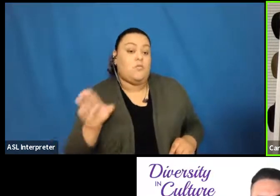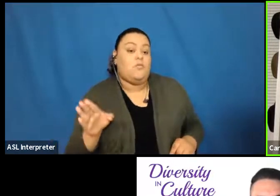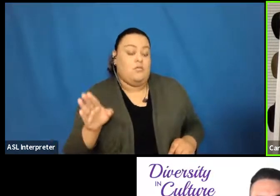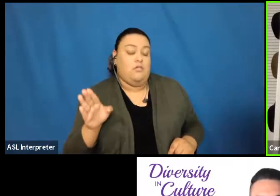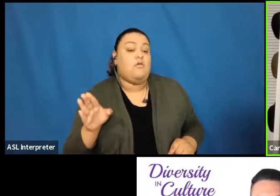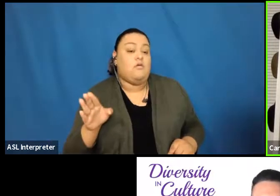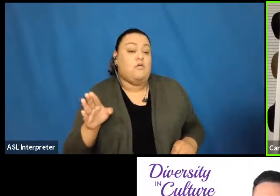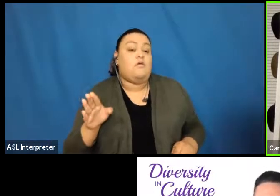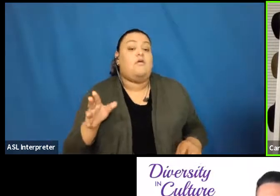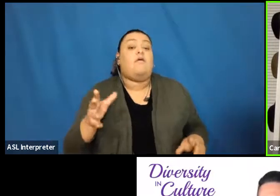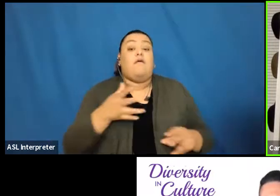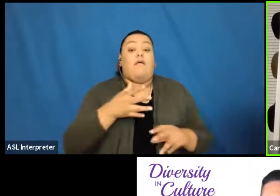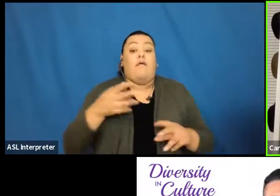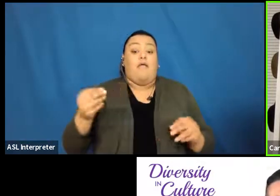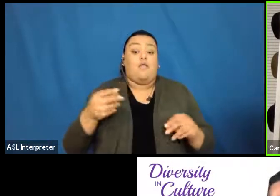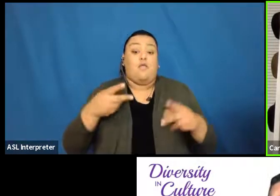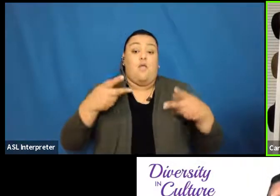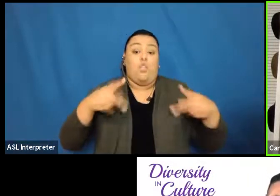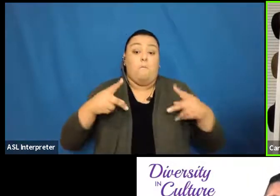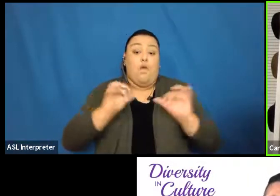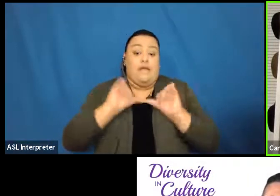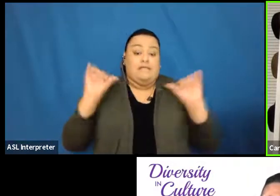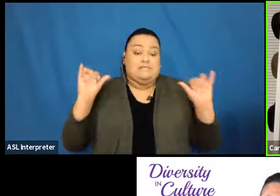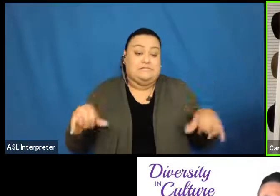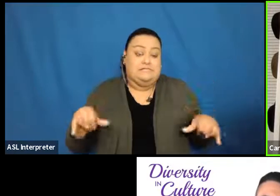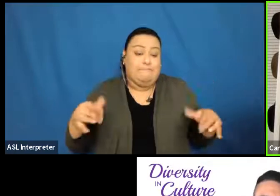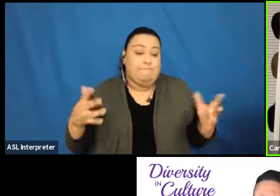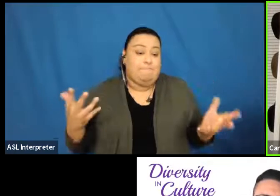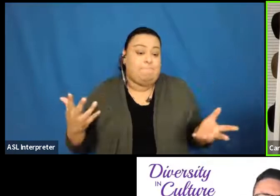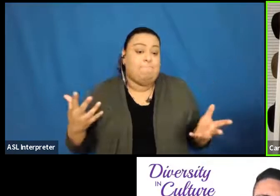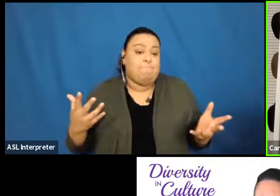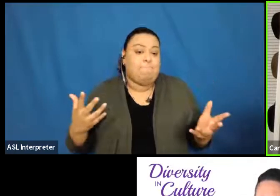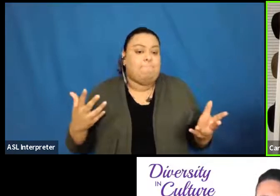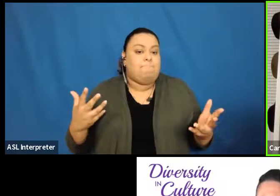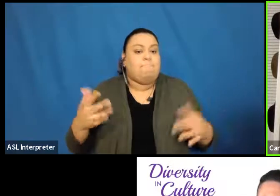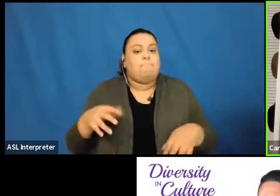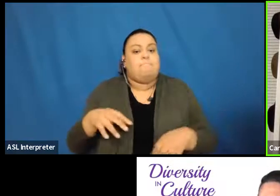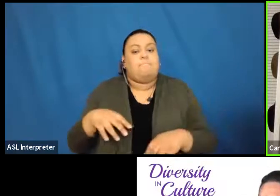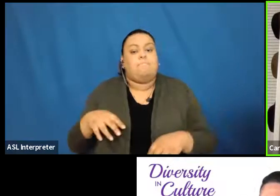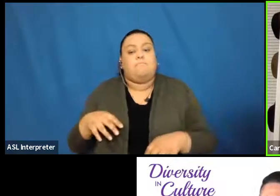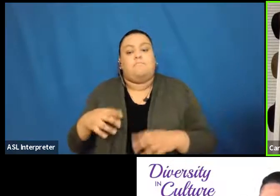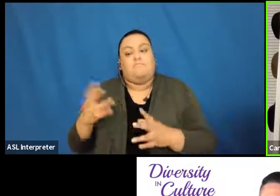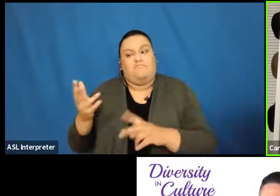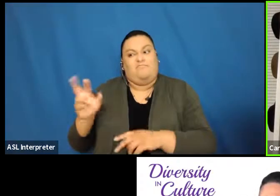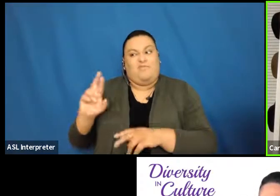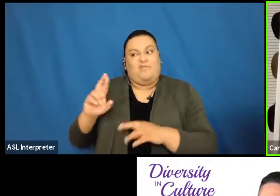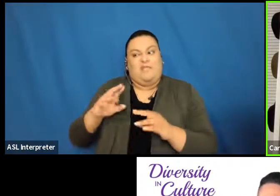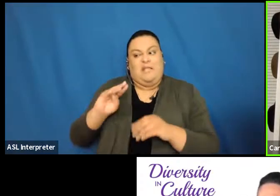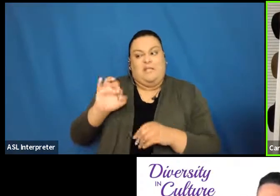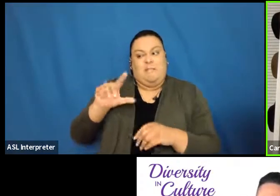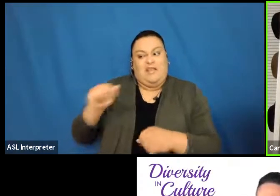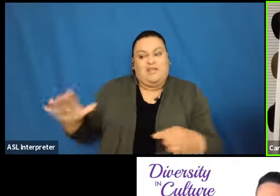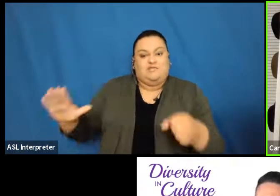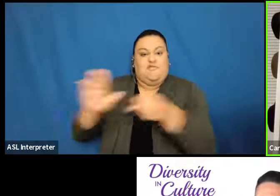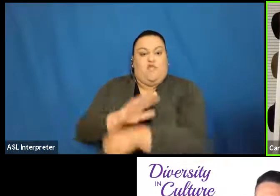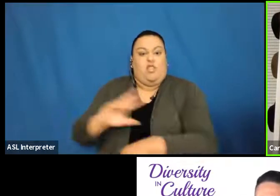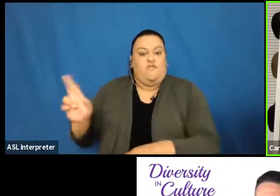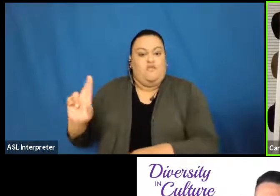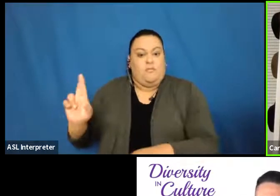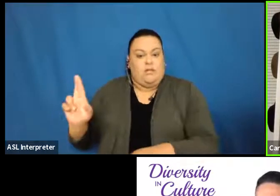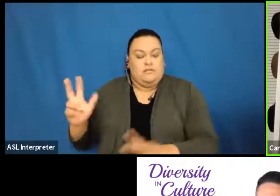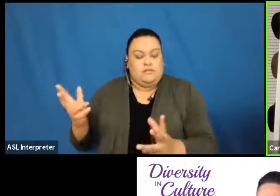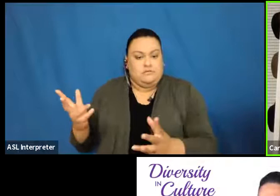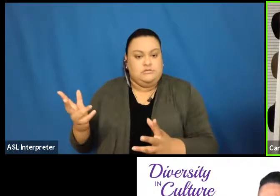It's like the party system, you know, it's the Democrats and Republicans. The media is full of them, you know what I'm saying? The people who run the stations are either Democrat